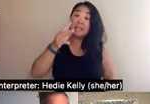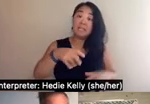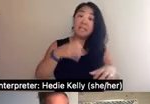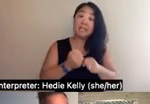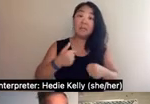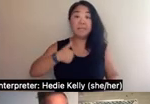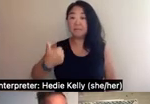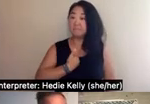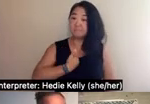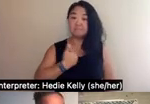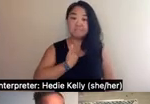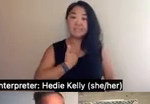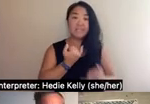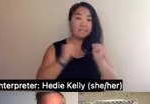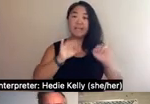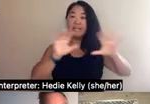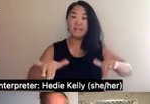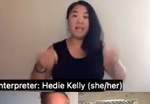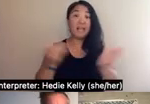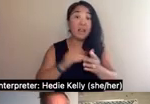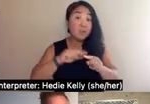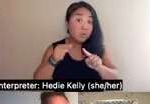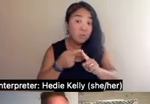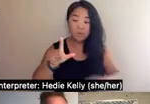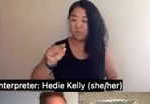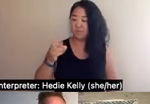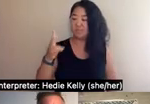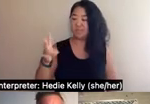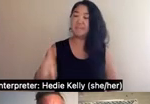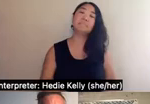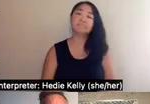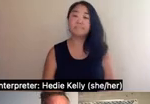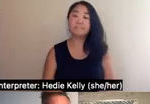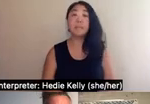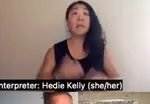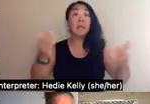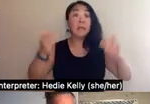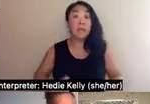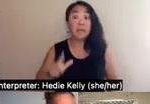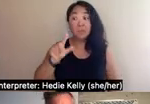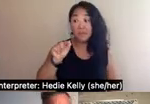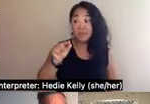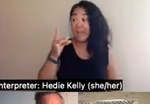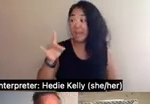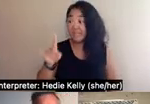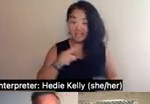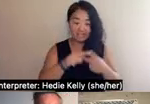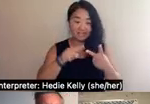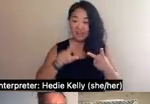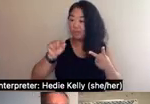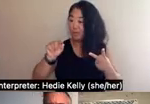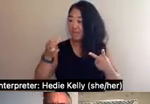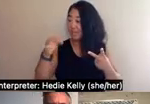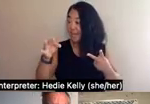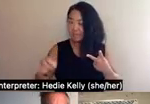own in 2017. And then 2018, 2019, I